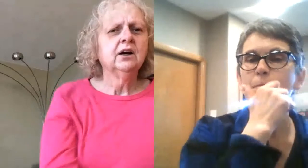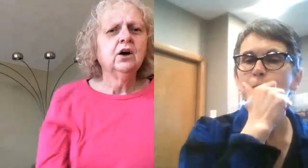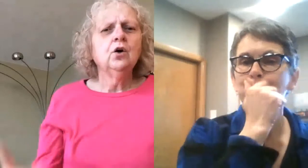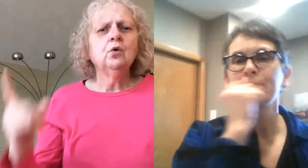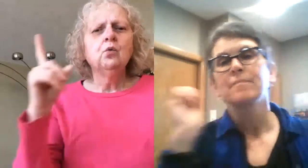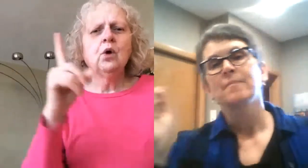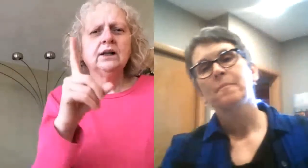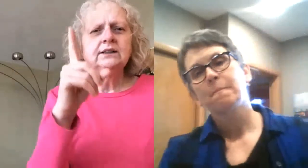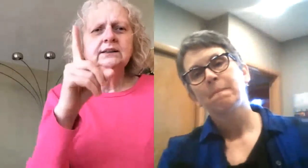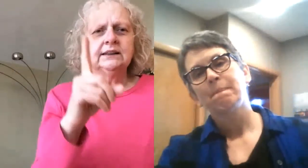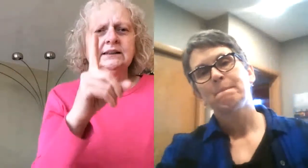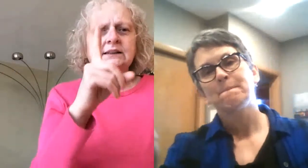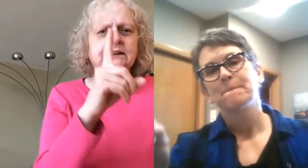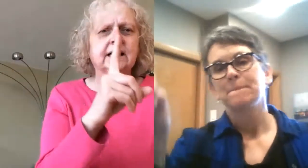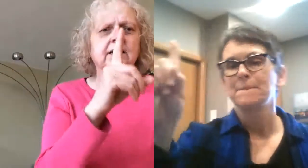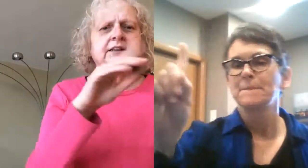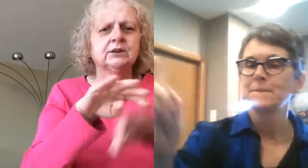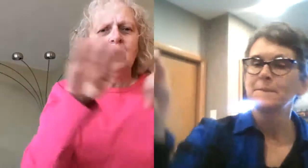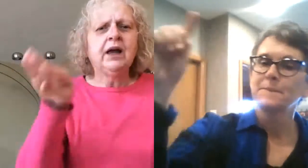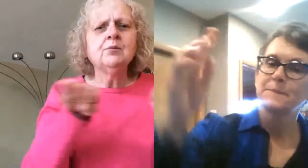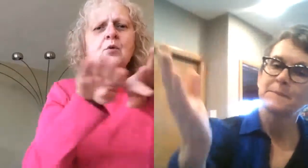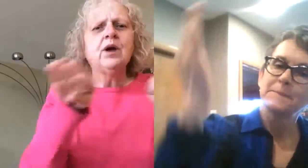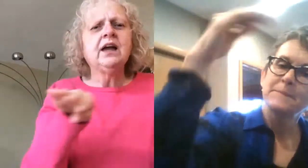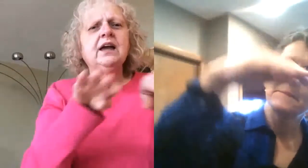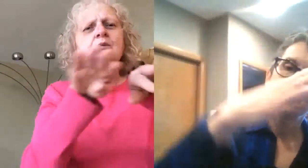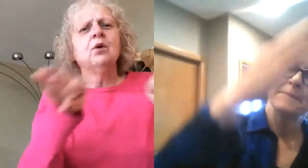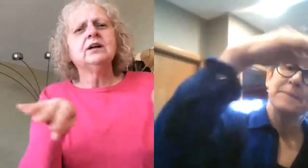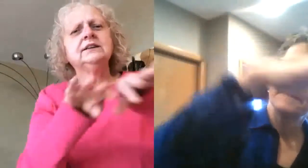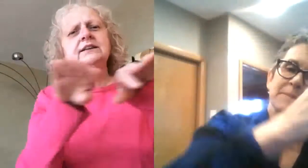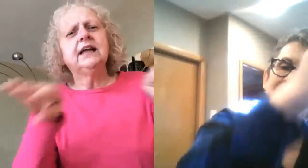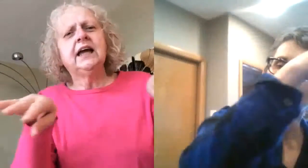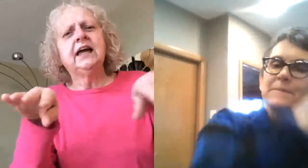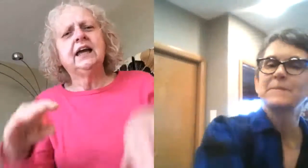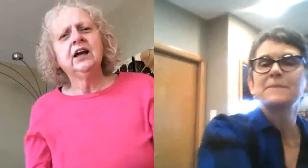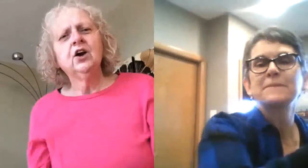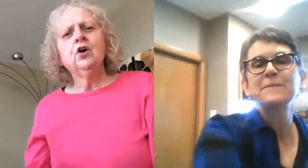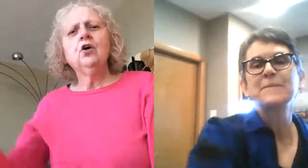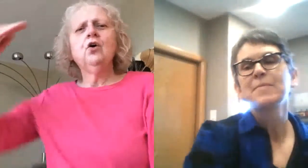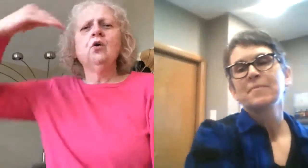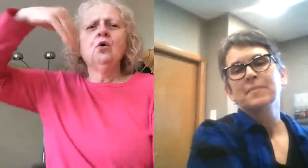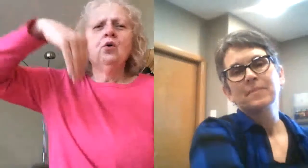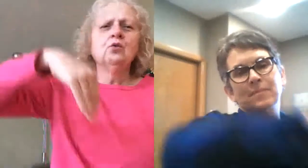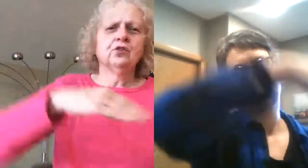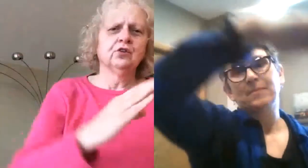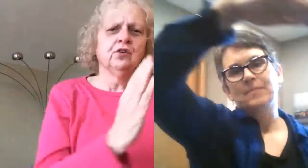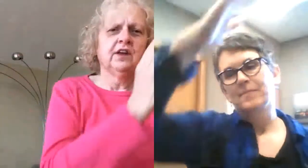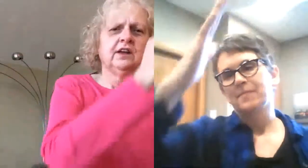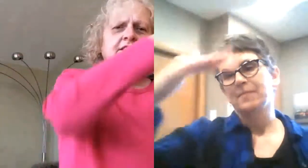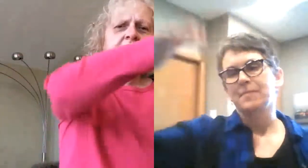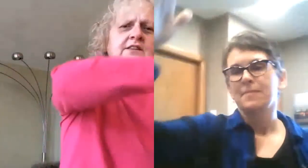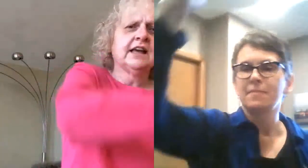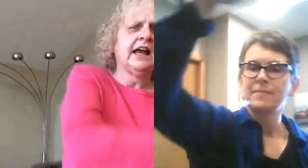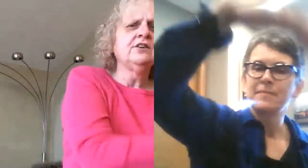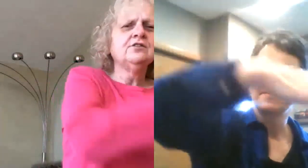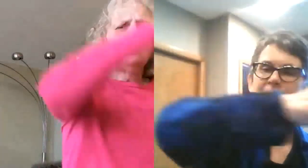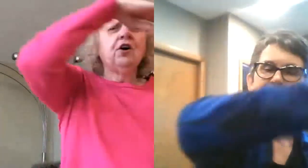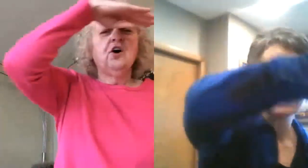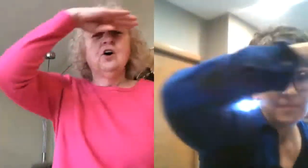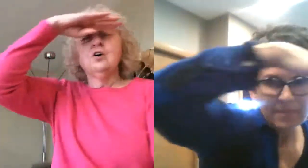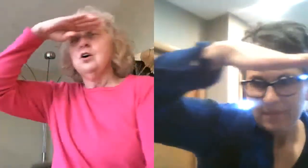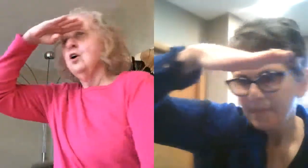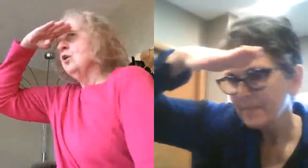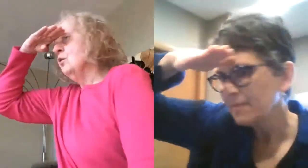back. One little duck swam away one day over the hills